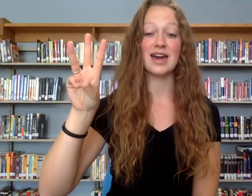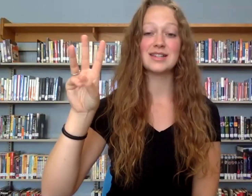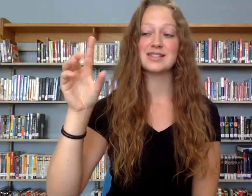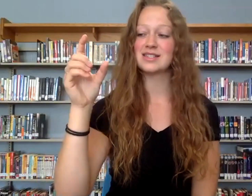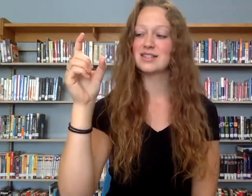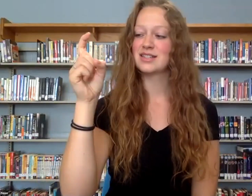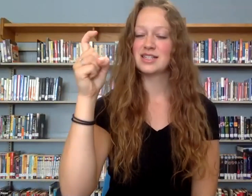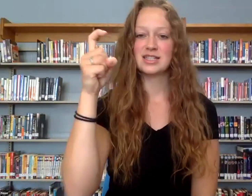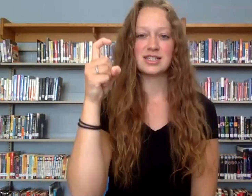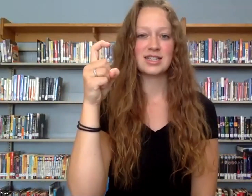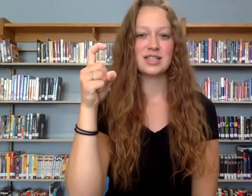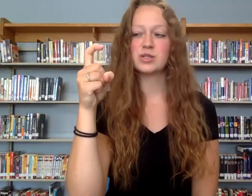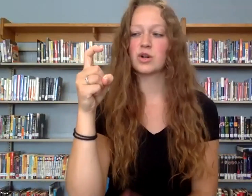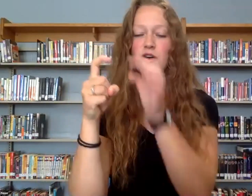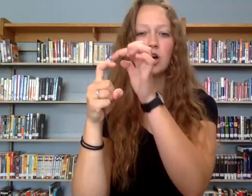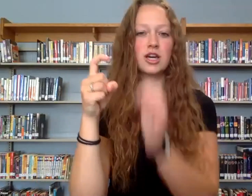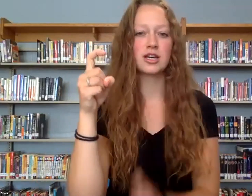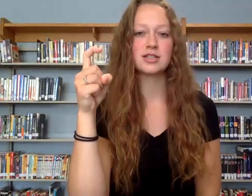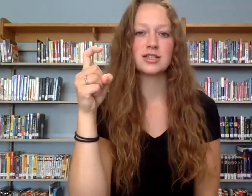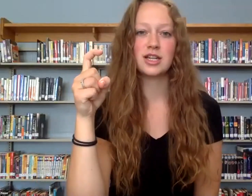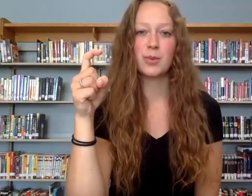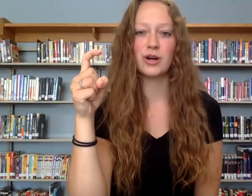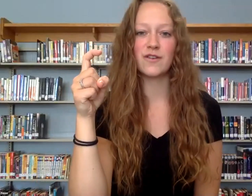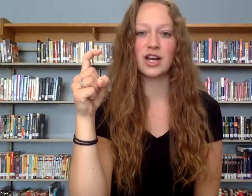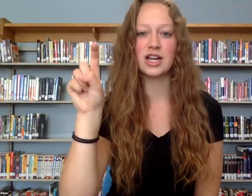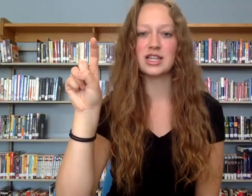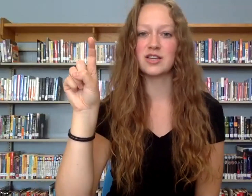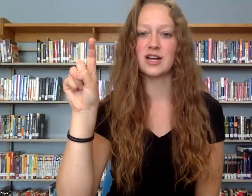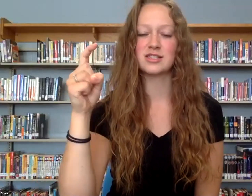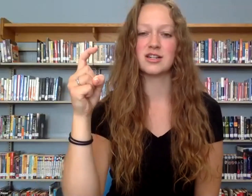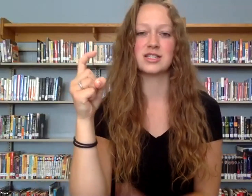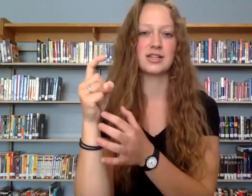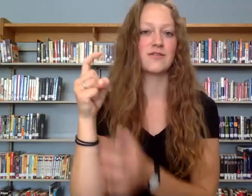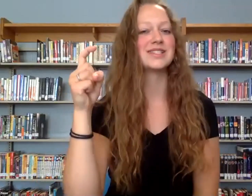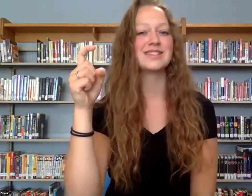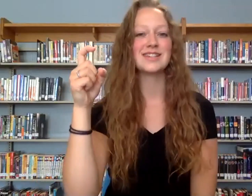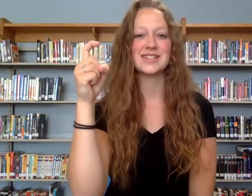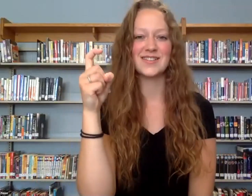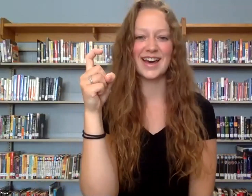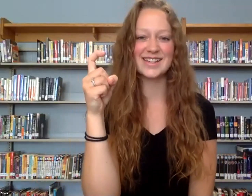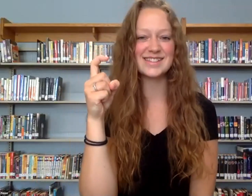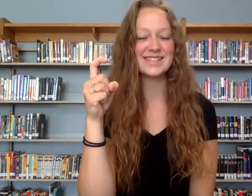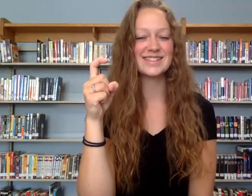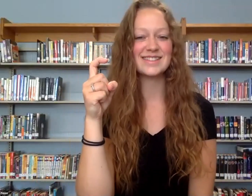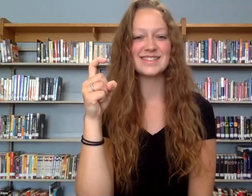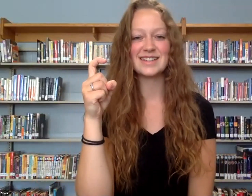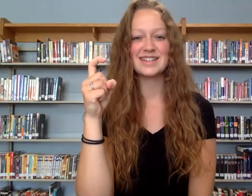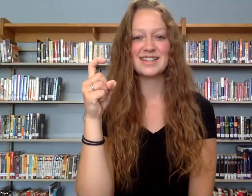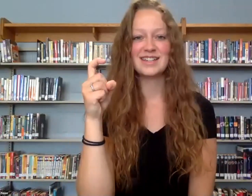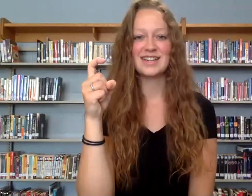X. You sort of hook your pointer finger, and then the rest are just in a fist. So X. And